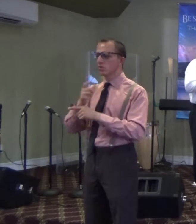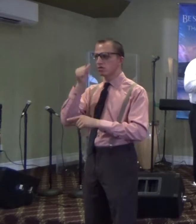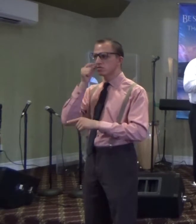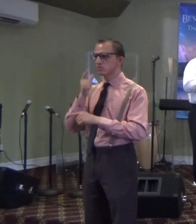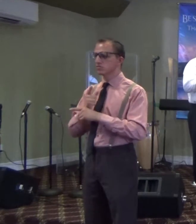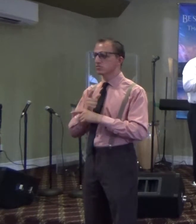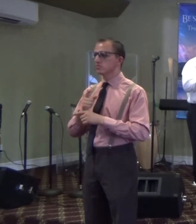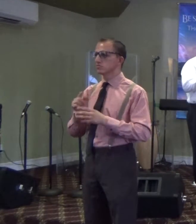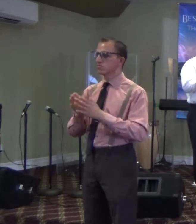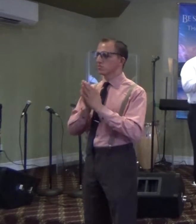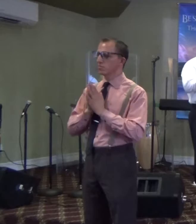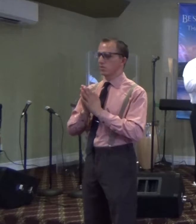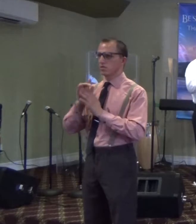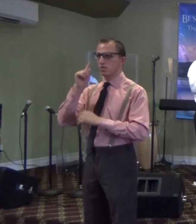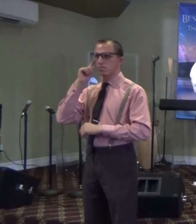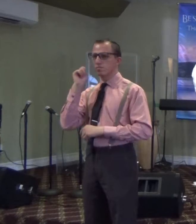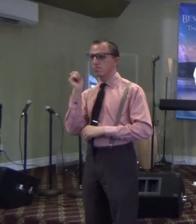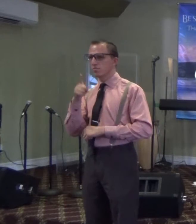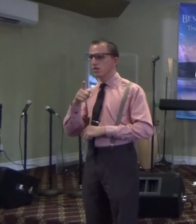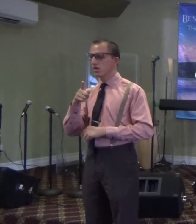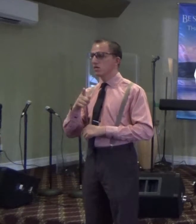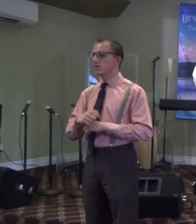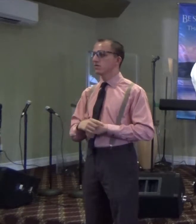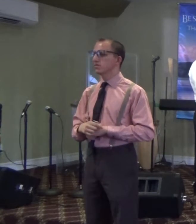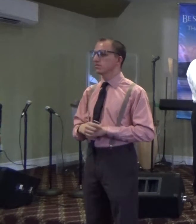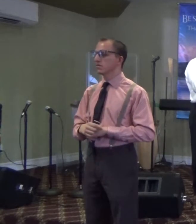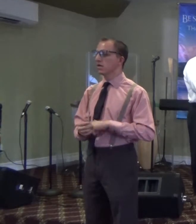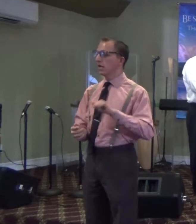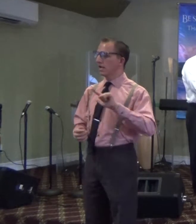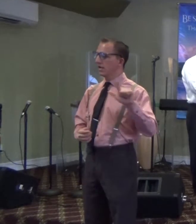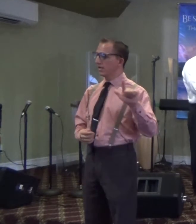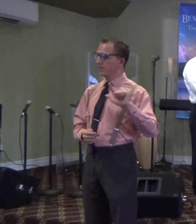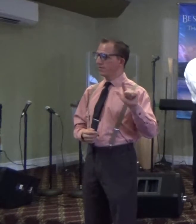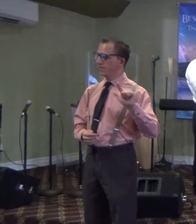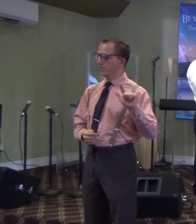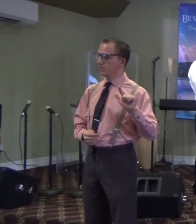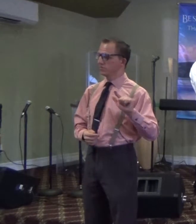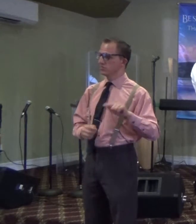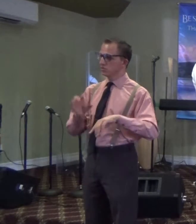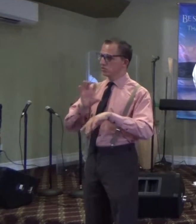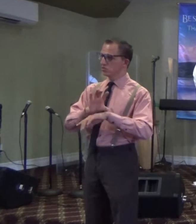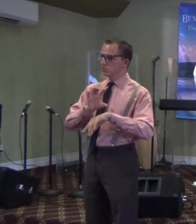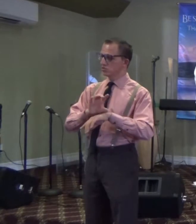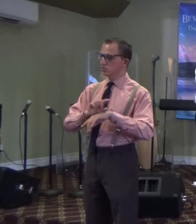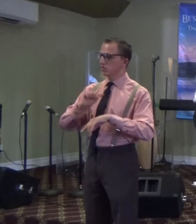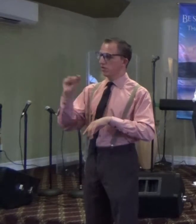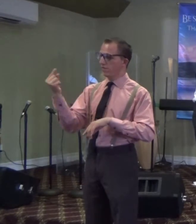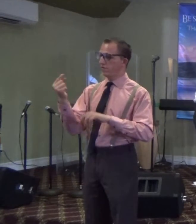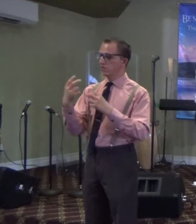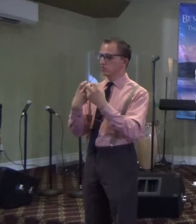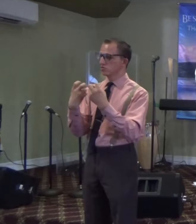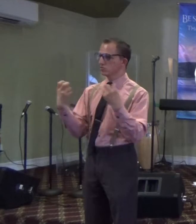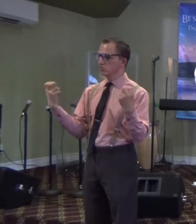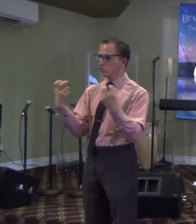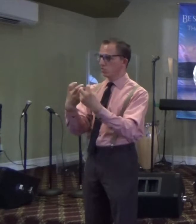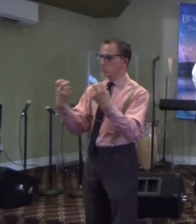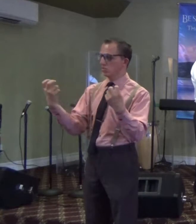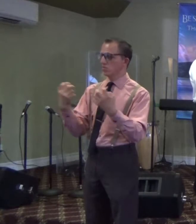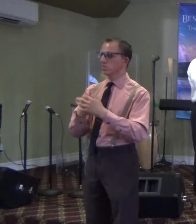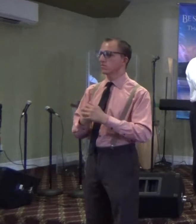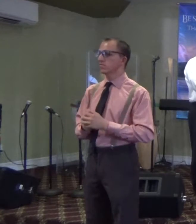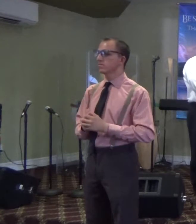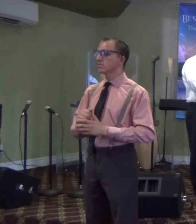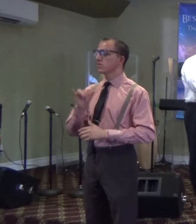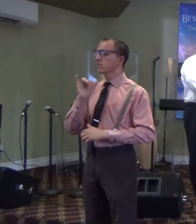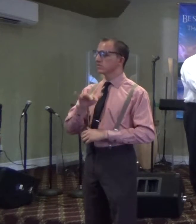y lo primero que vi and the first thing that I see que en la hilera is izquierda, on the left side, en las left aisle, primeras sillas, and the first chairs estaba